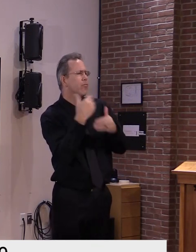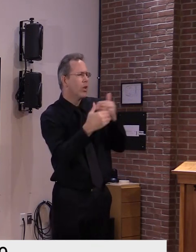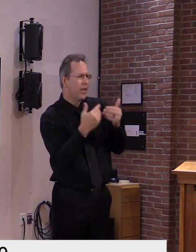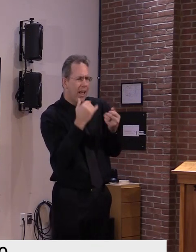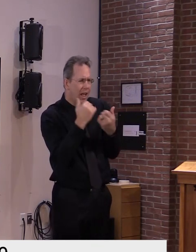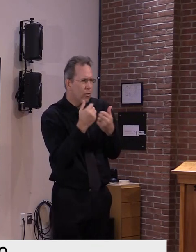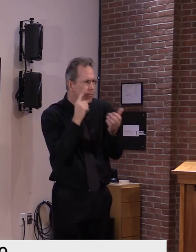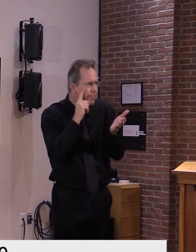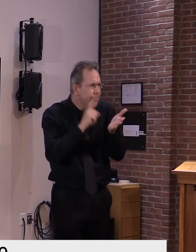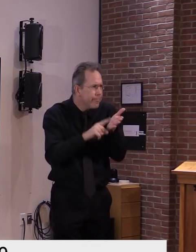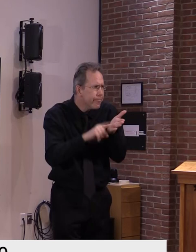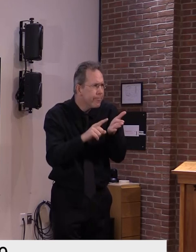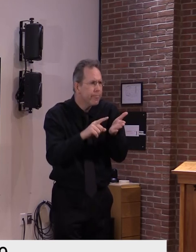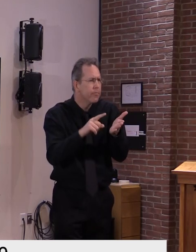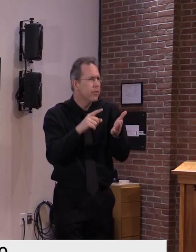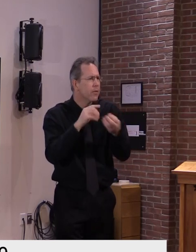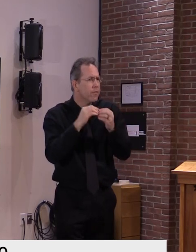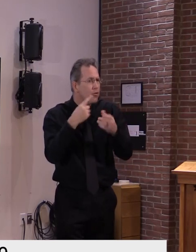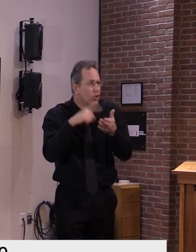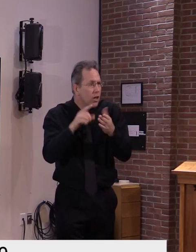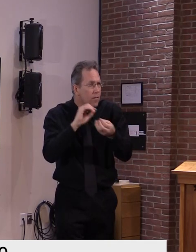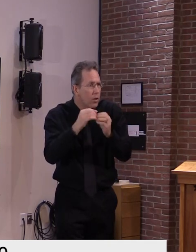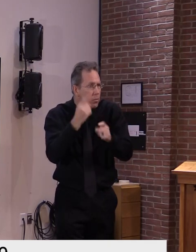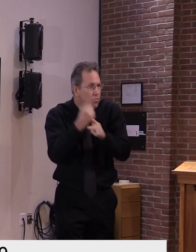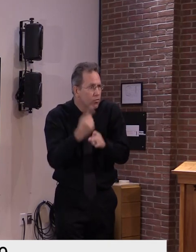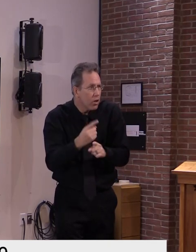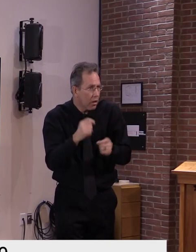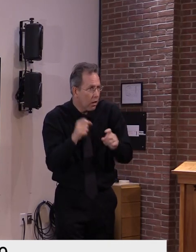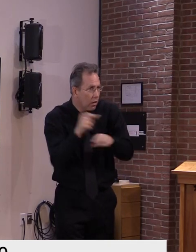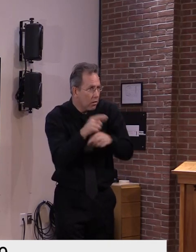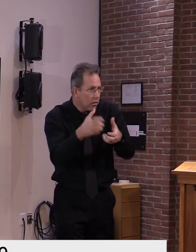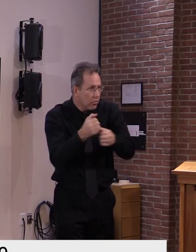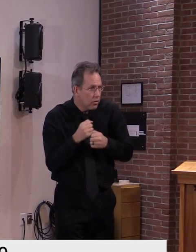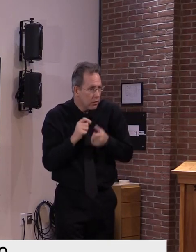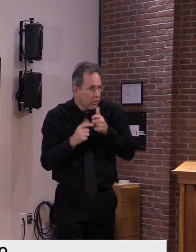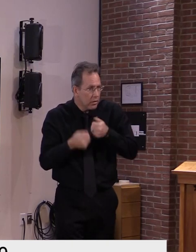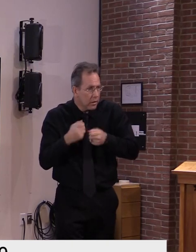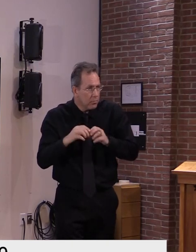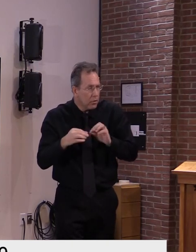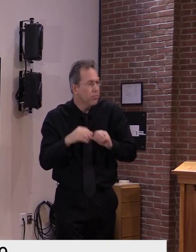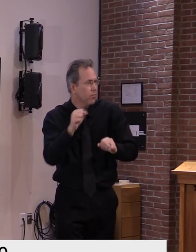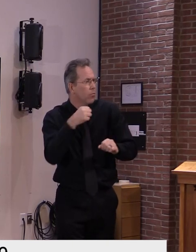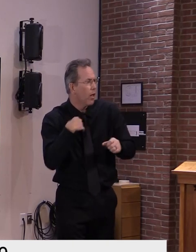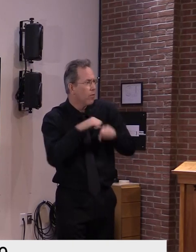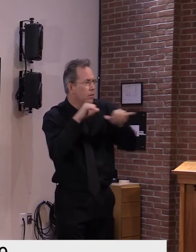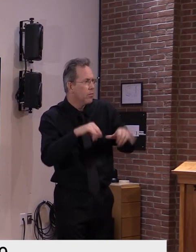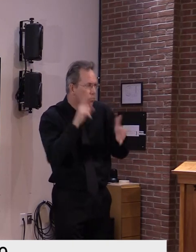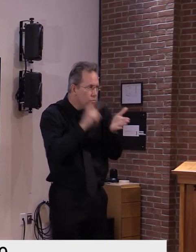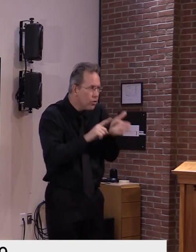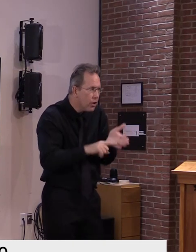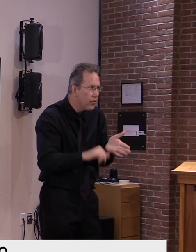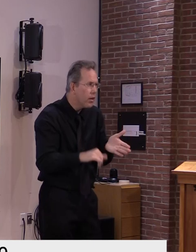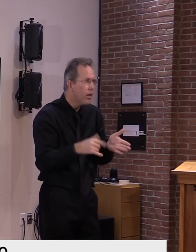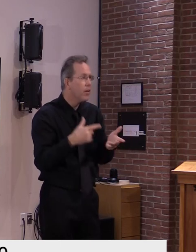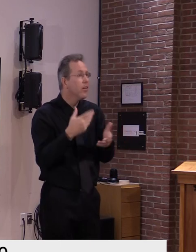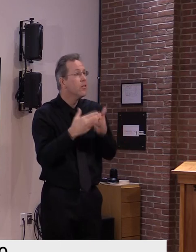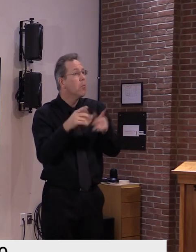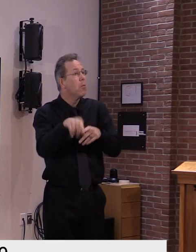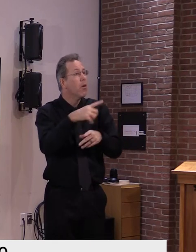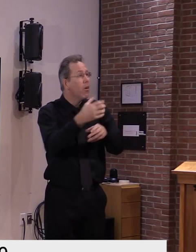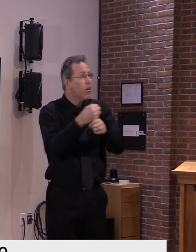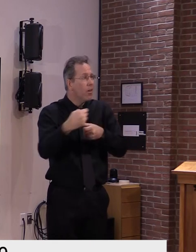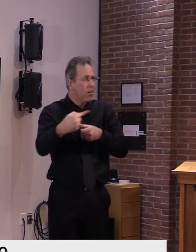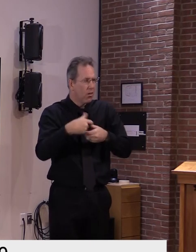a situation where a text definitely went to the wrong person because of a change of phone,